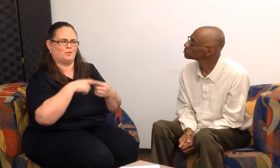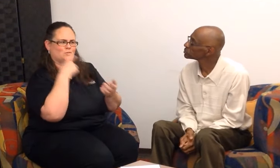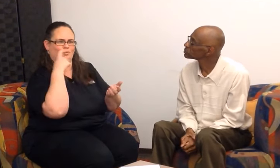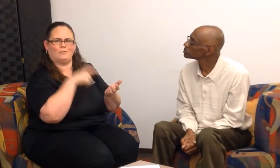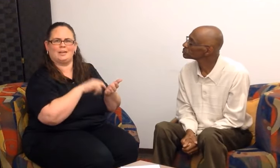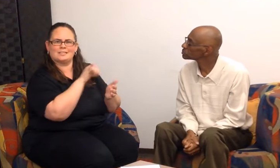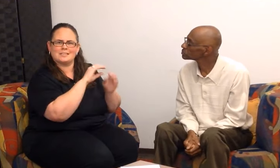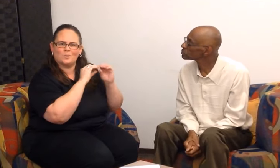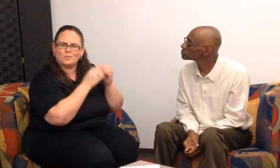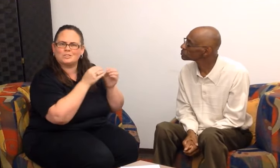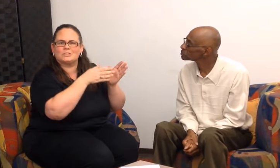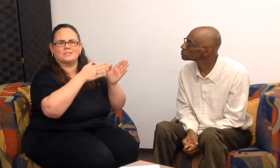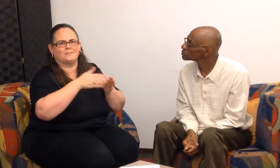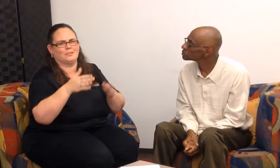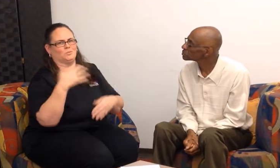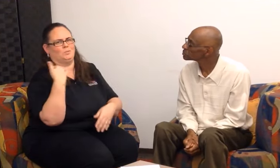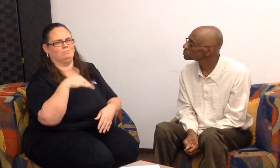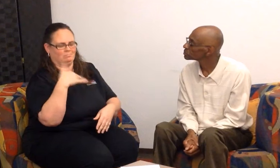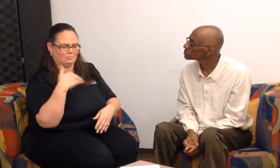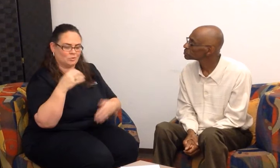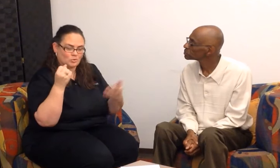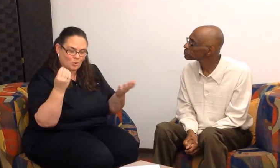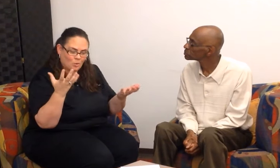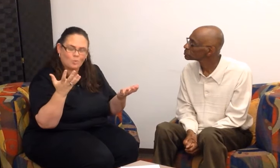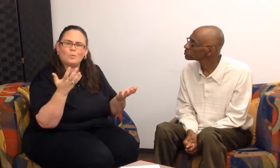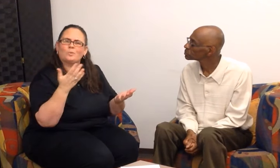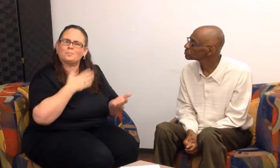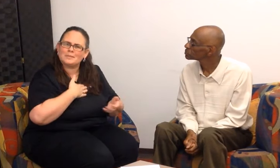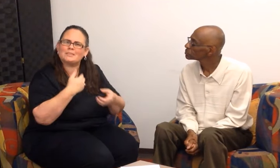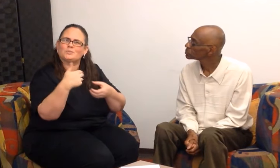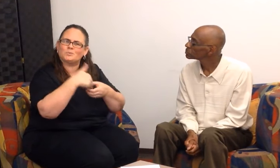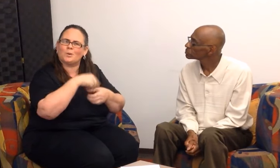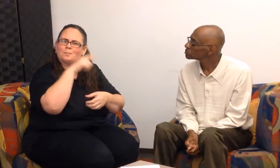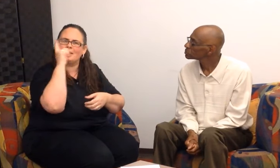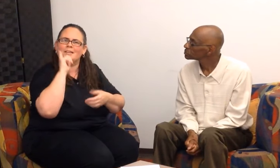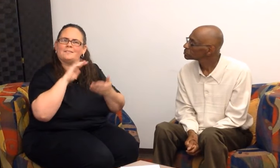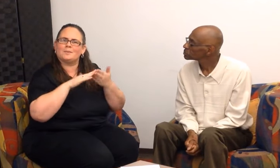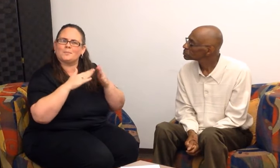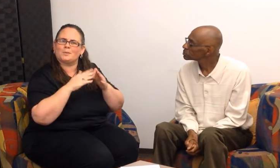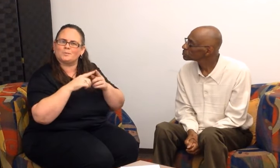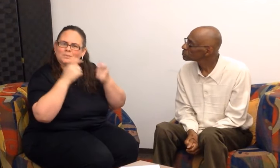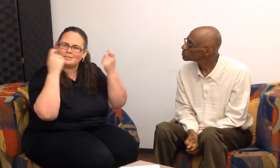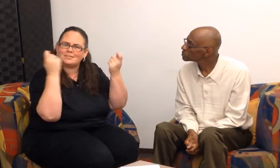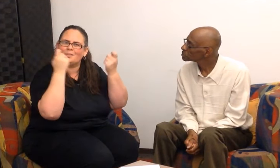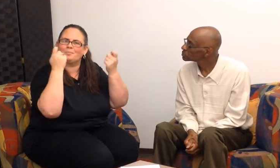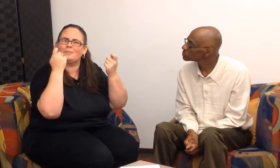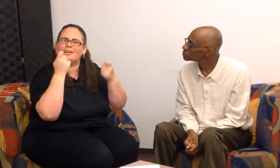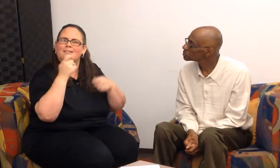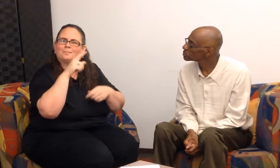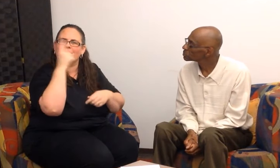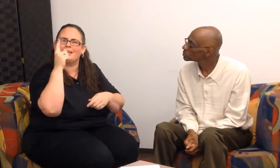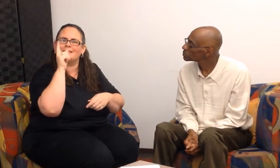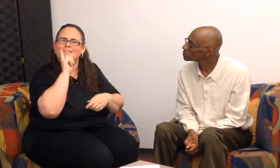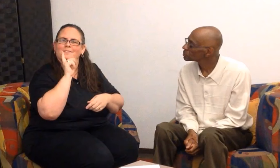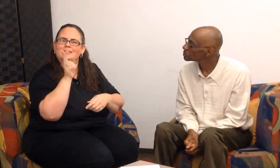It's very important for us to recognize these individuals and organizations. Please join the Black Deaf community and ACDHH